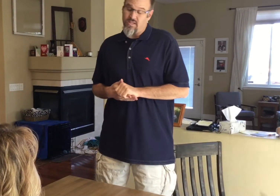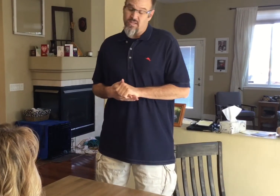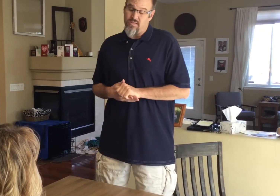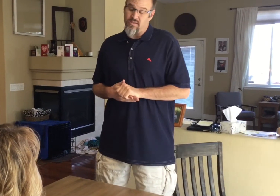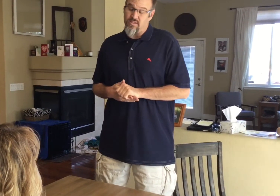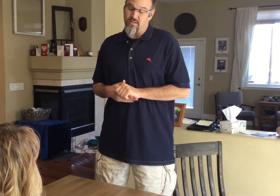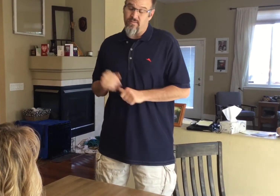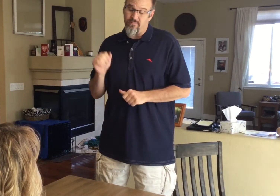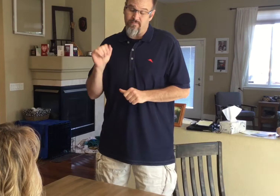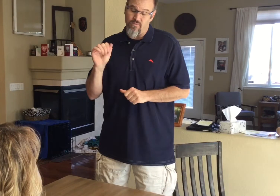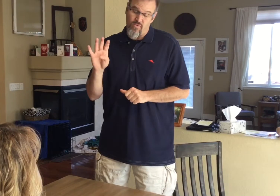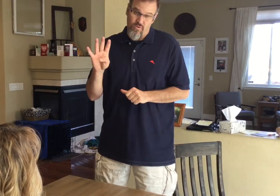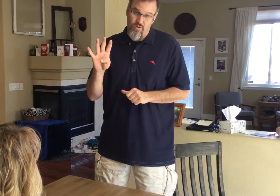What's form